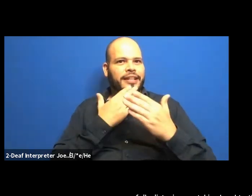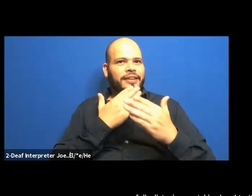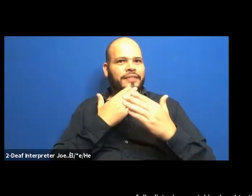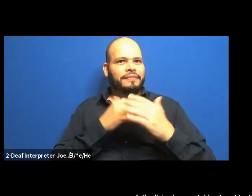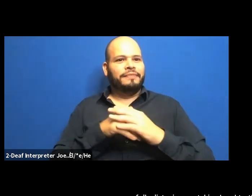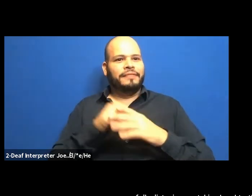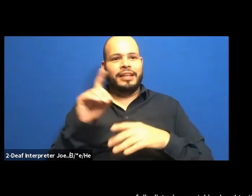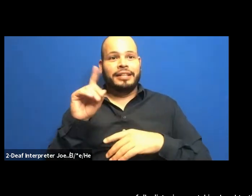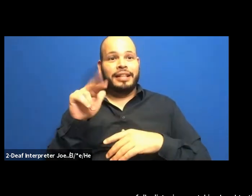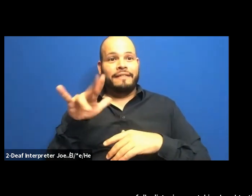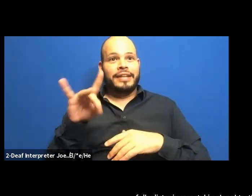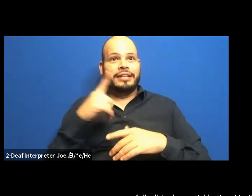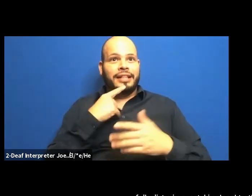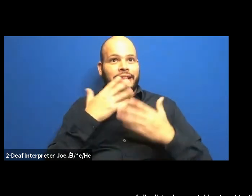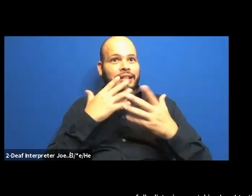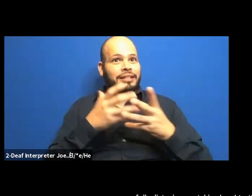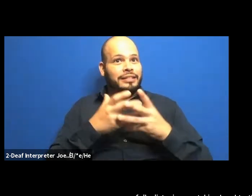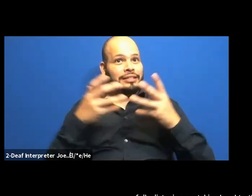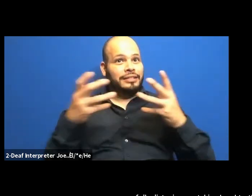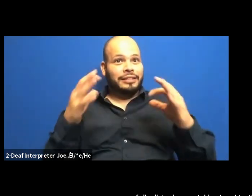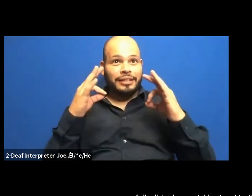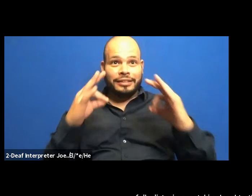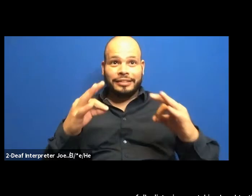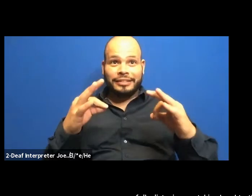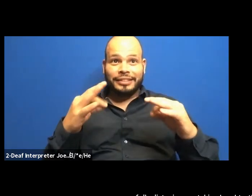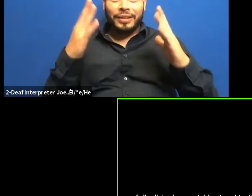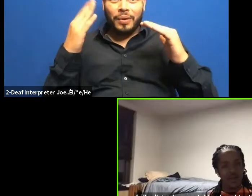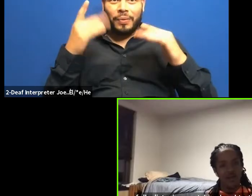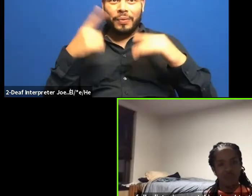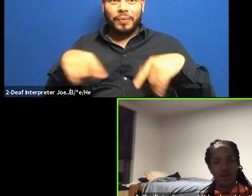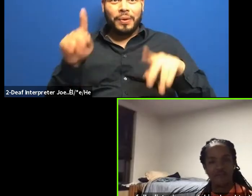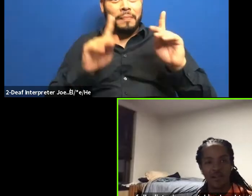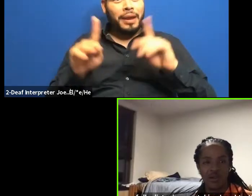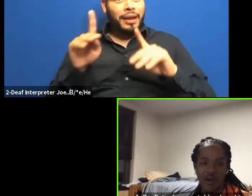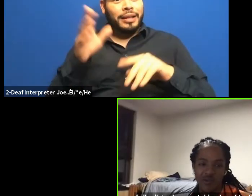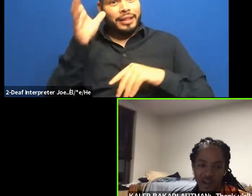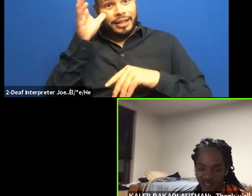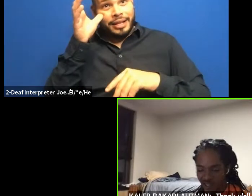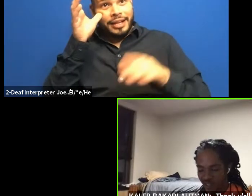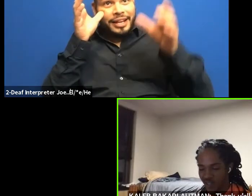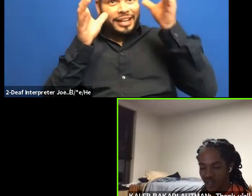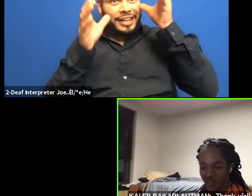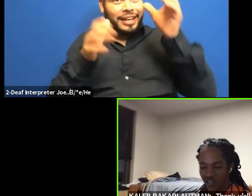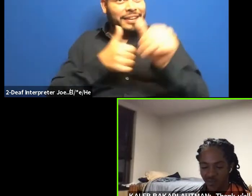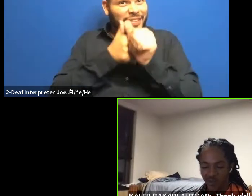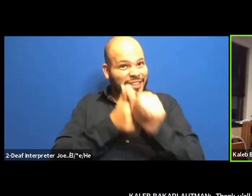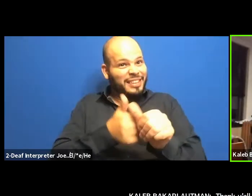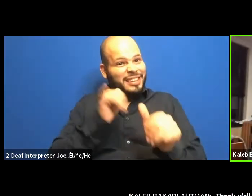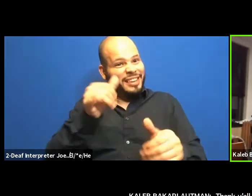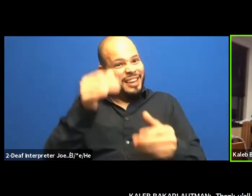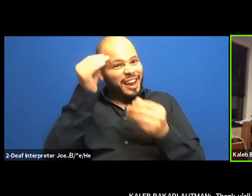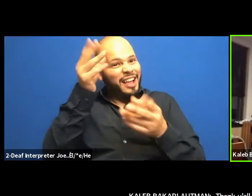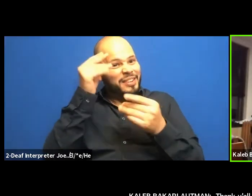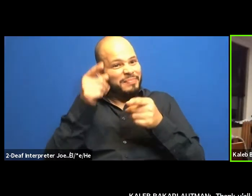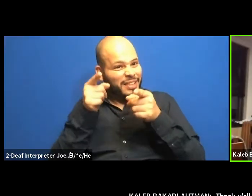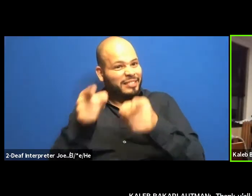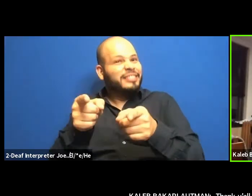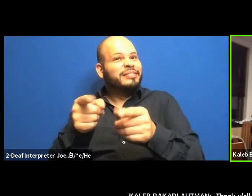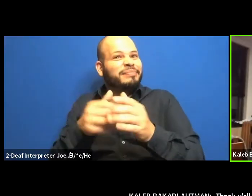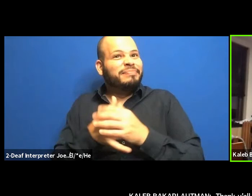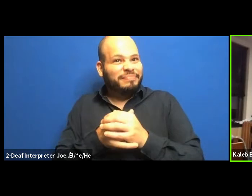Thank y'all so much. And yeah, I'm definitely writing down some notes from my fellow comrades here. I just want to thank y'all